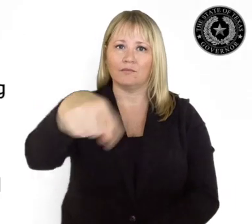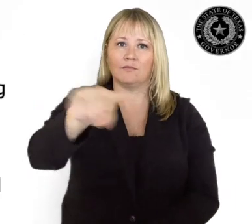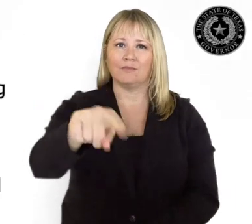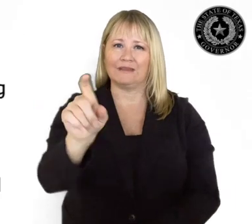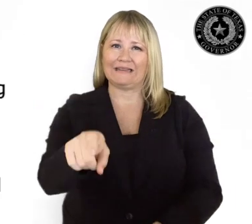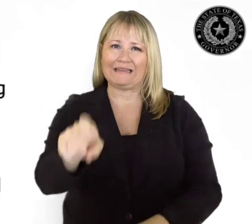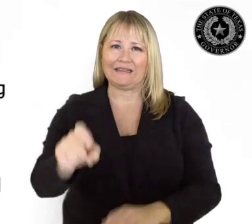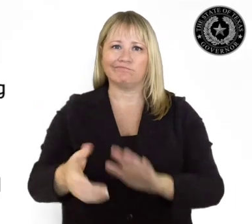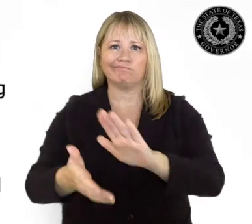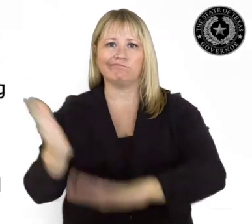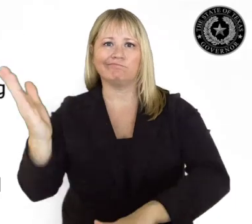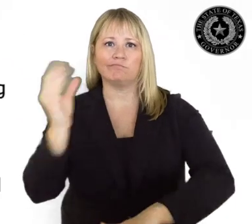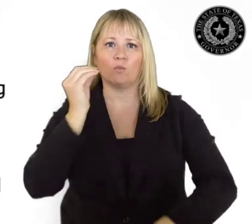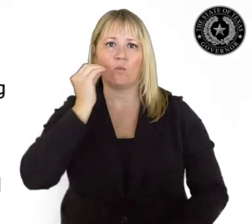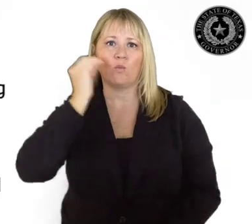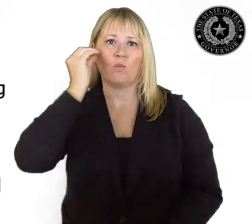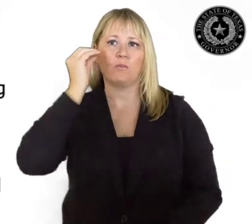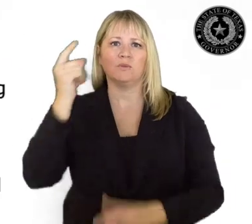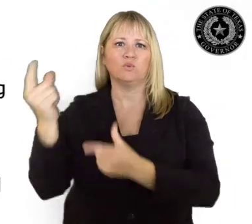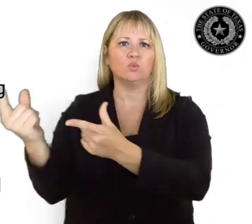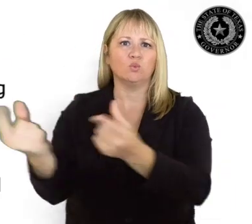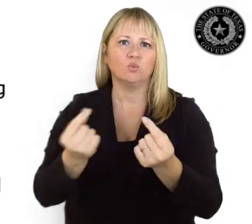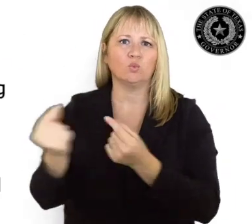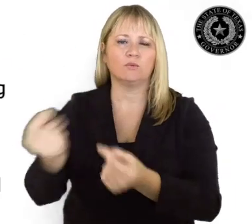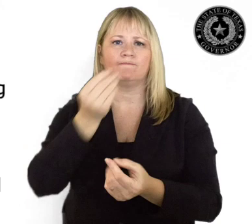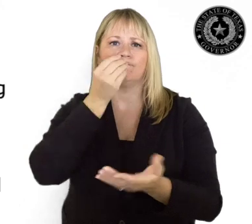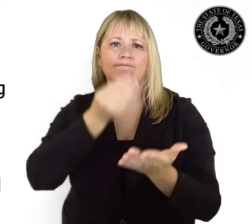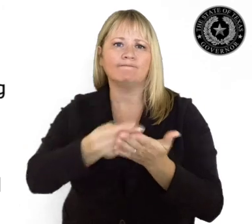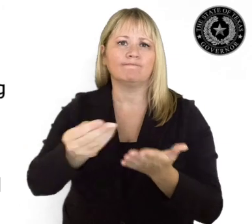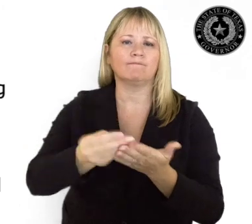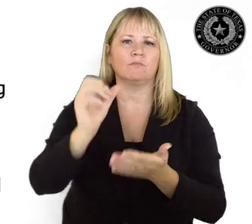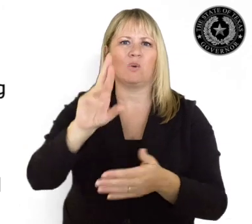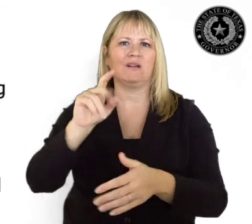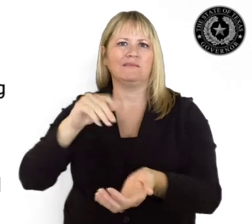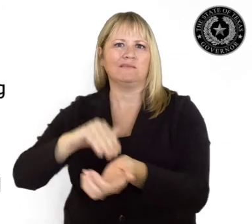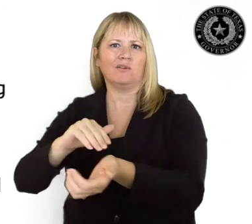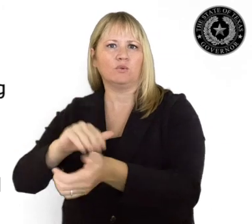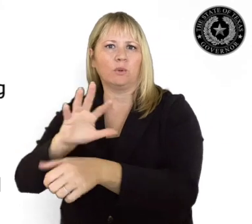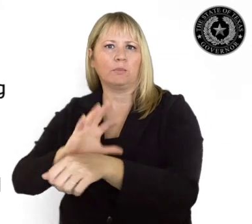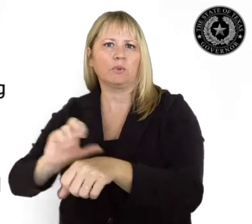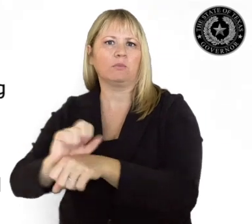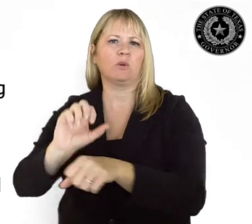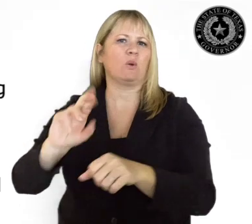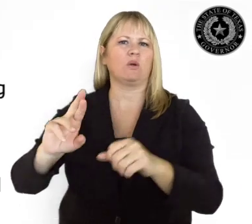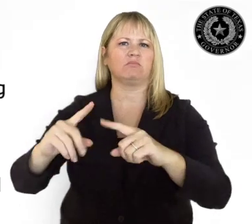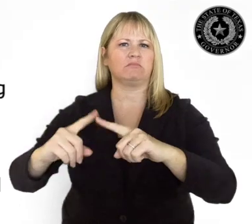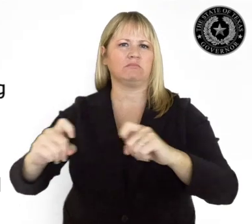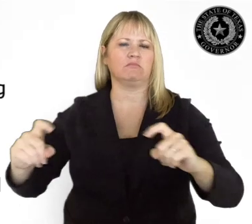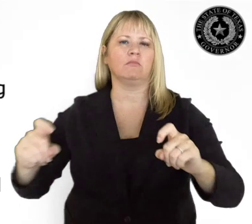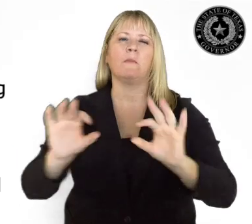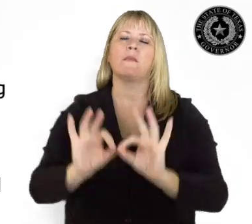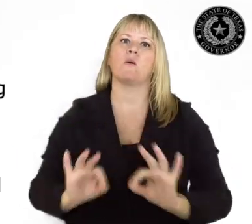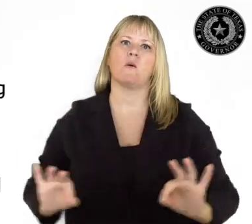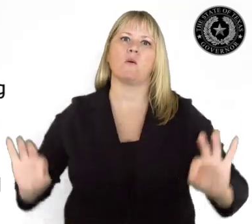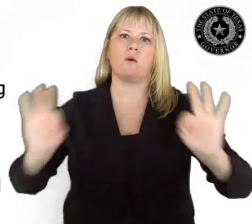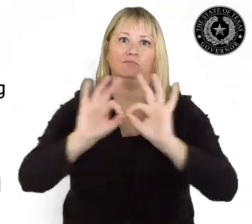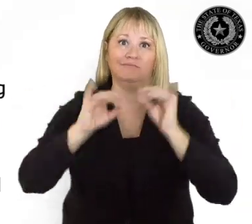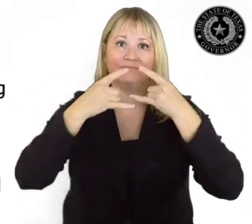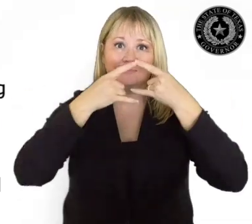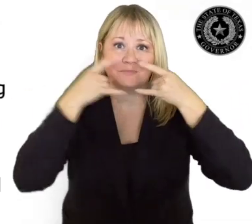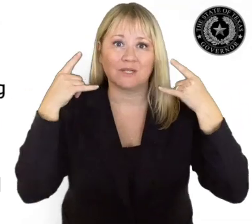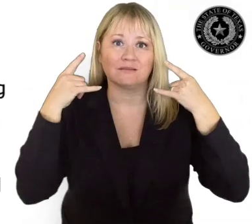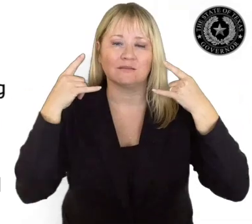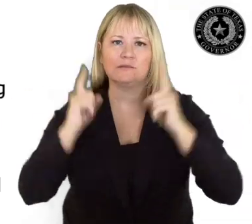And, if leaving the home, to implement social distancing and to practice good hygiene, environmental cleanliness, and